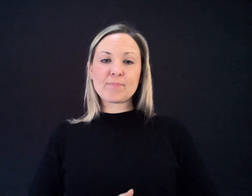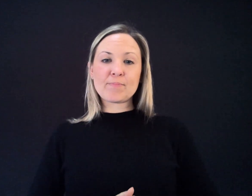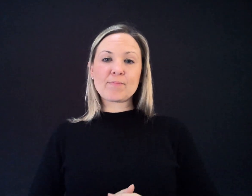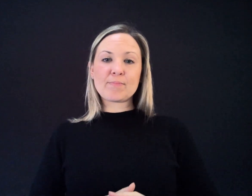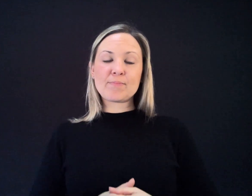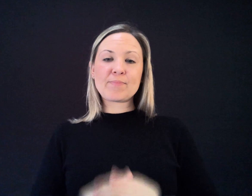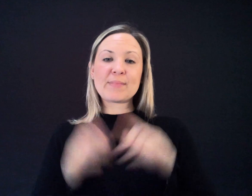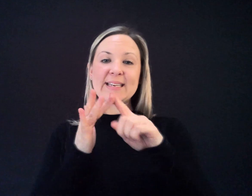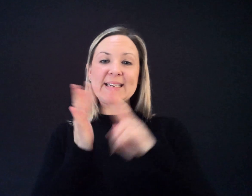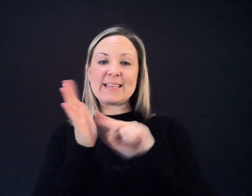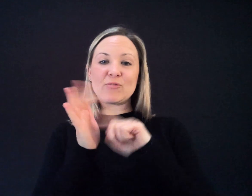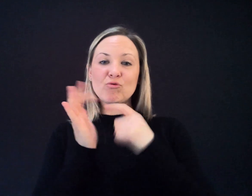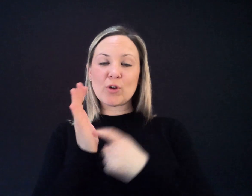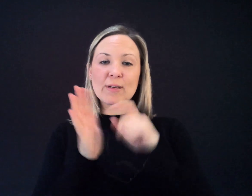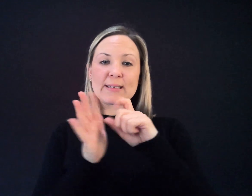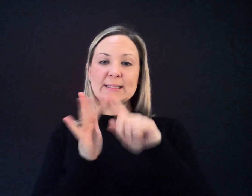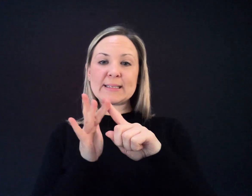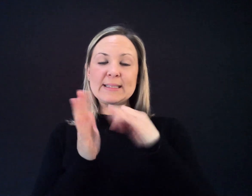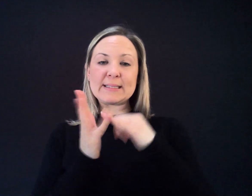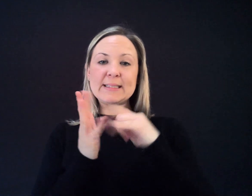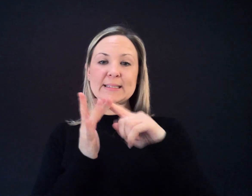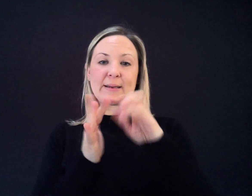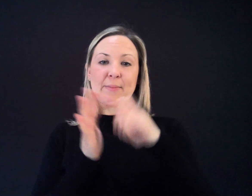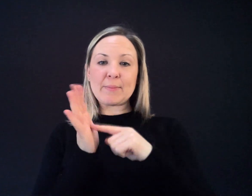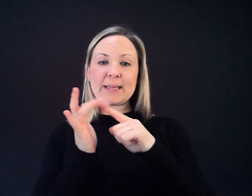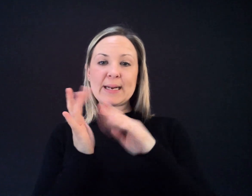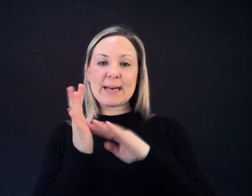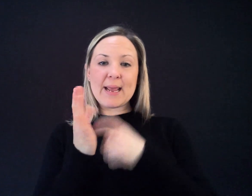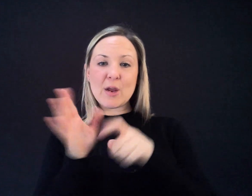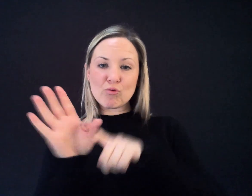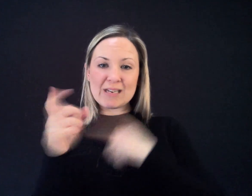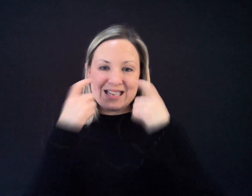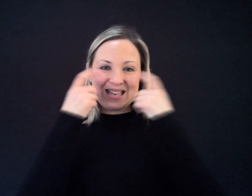Interdisciplinary care of a complex rare disease.